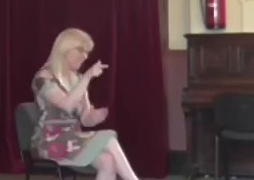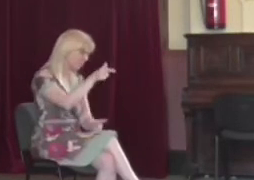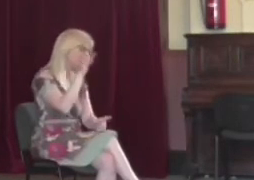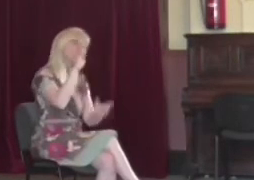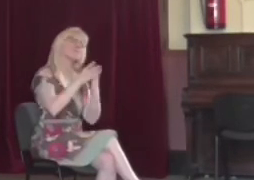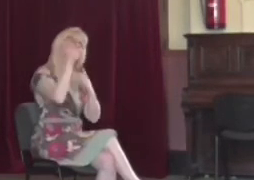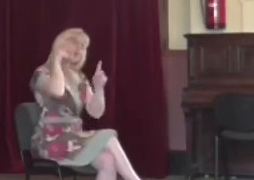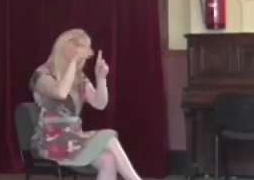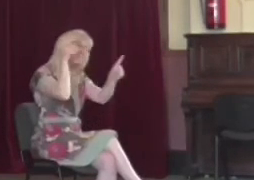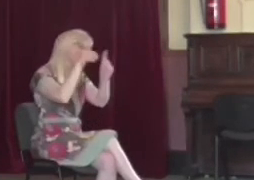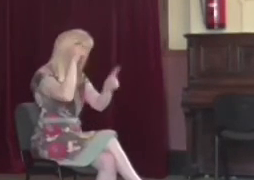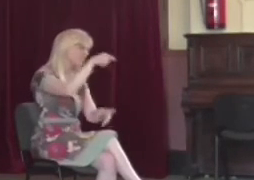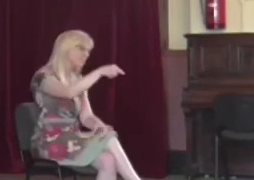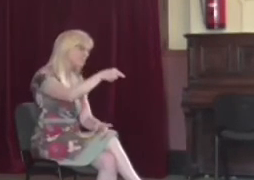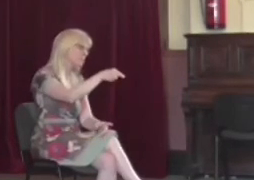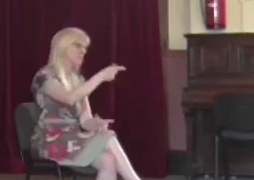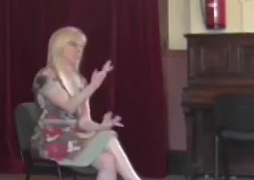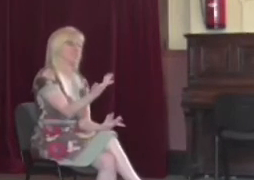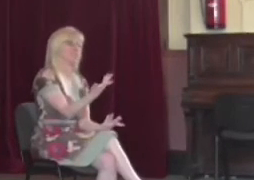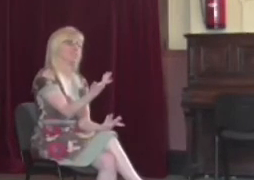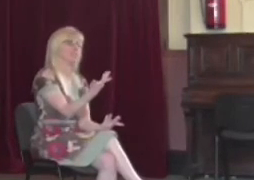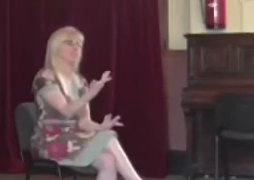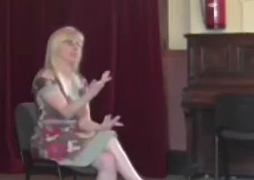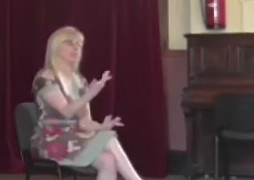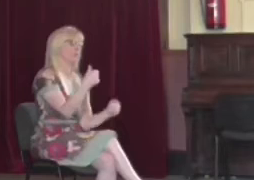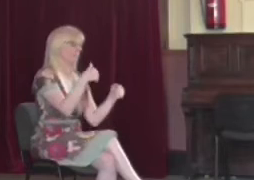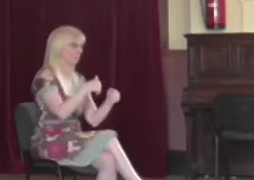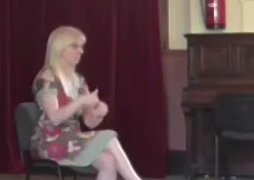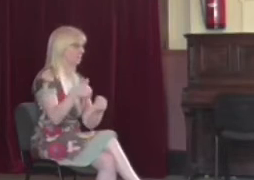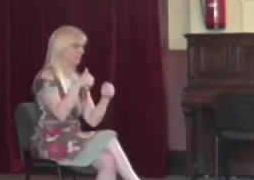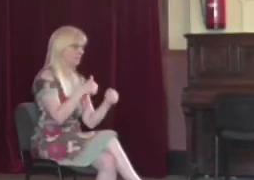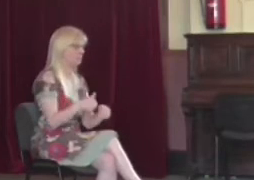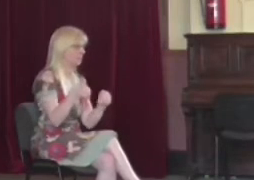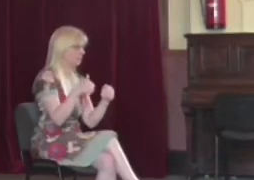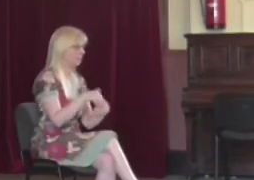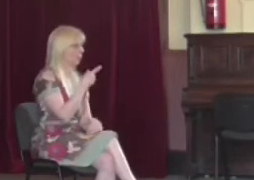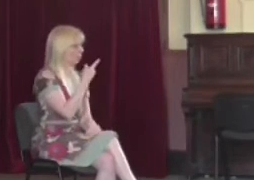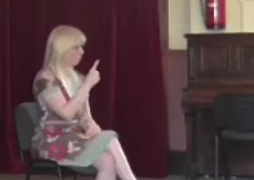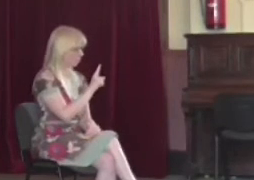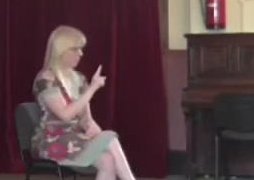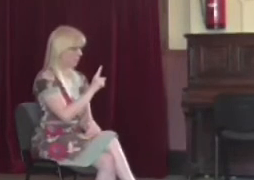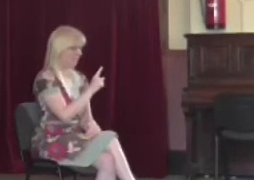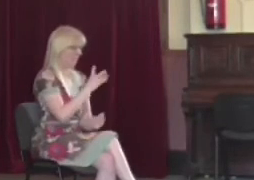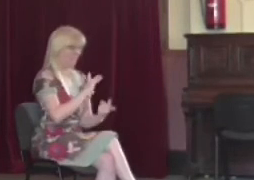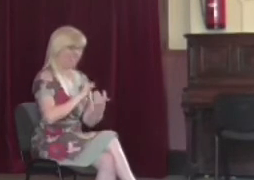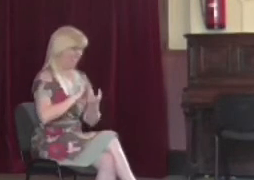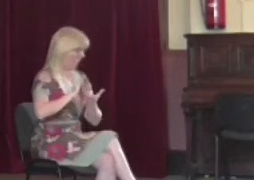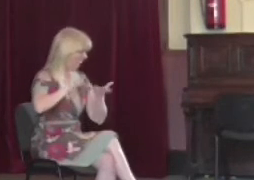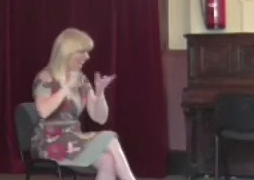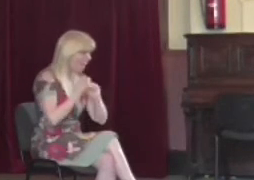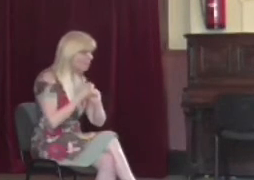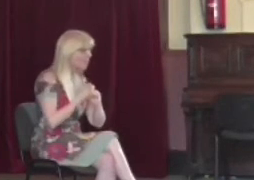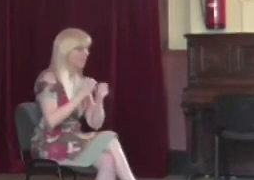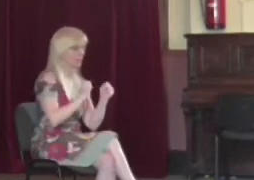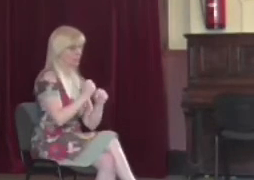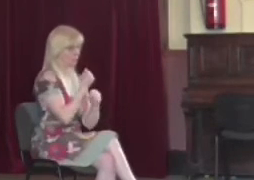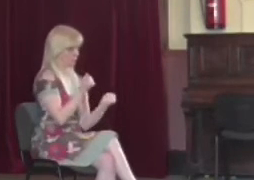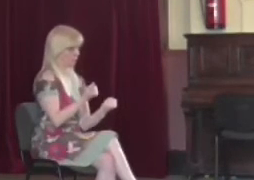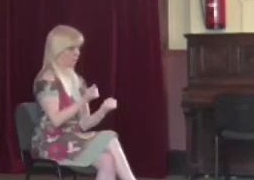the race. I have kept the faith. Now there is in store for me the crown of